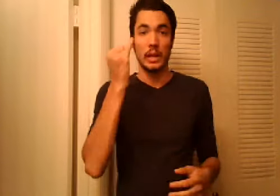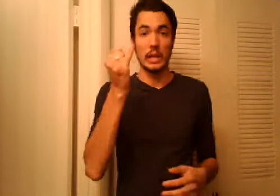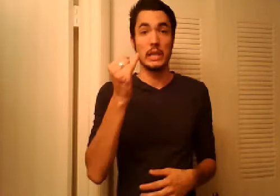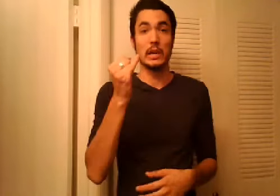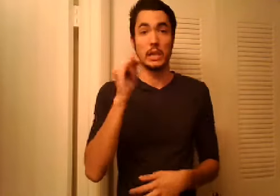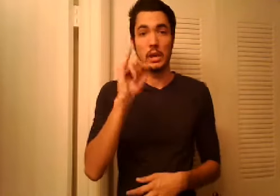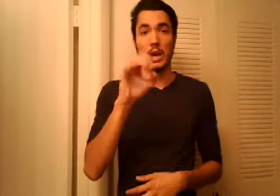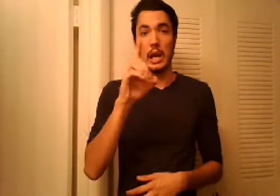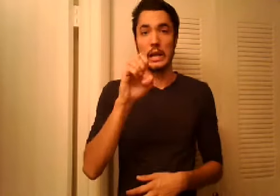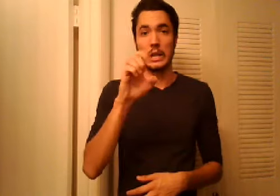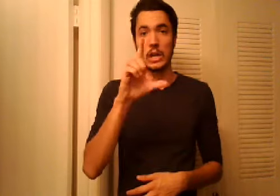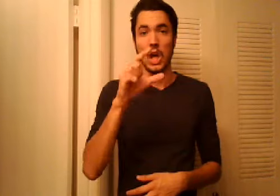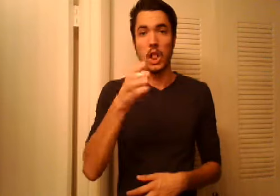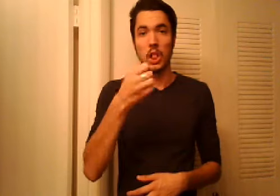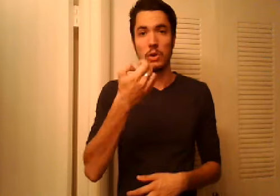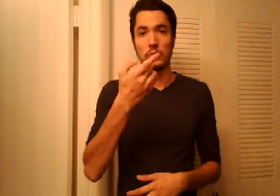presenting a cultural image around the notion of amateur.